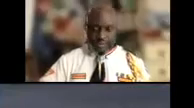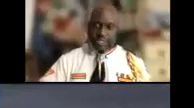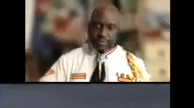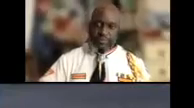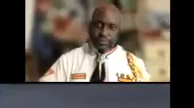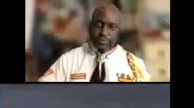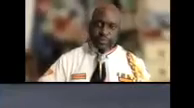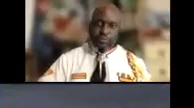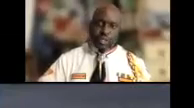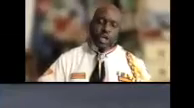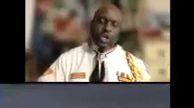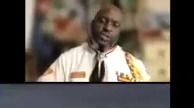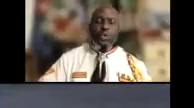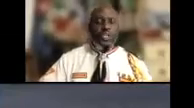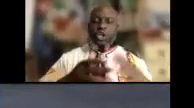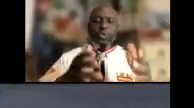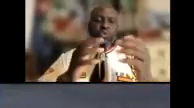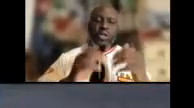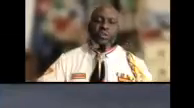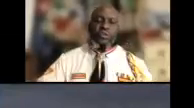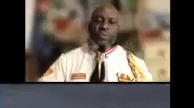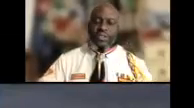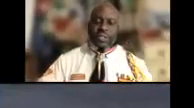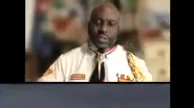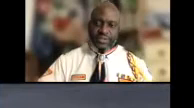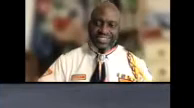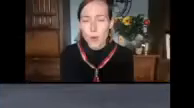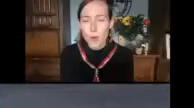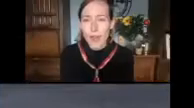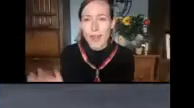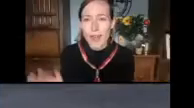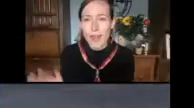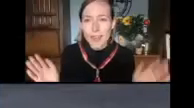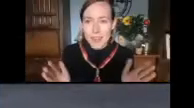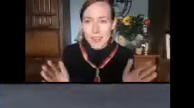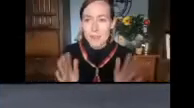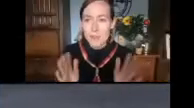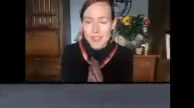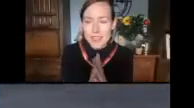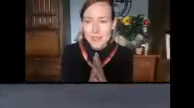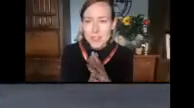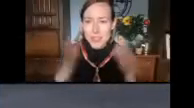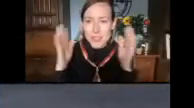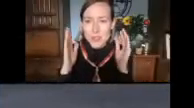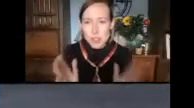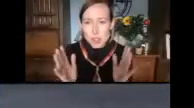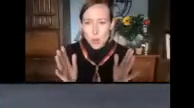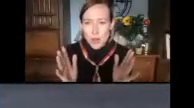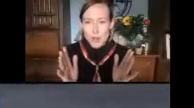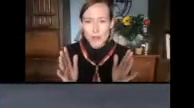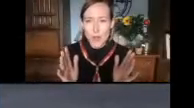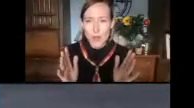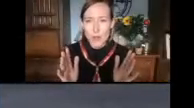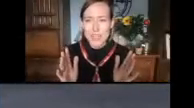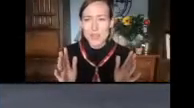I see. Mhm. Okay, so we'll Yep. go with what your family does. So I think because the adventurers are doing so well